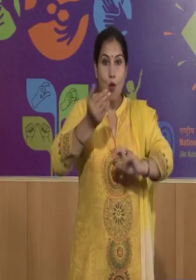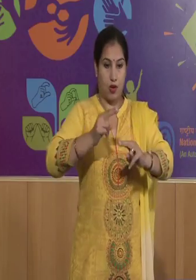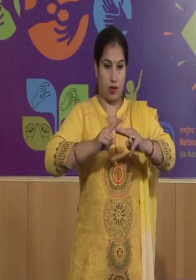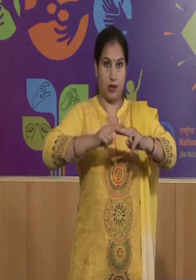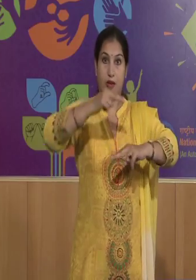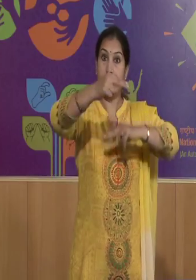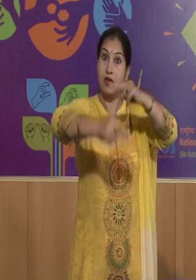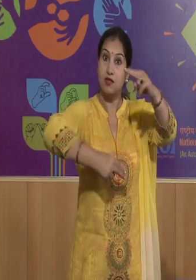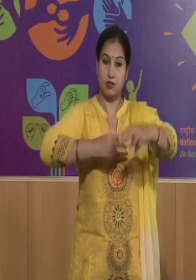Britain.